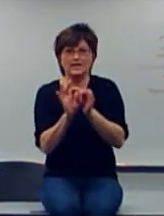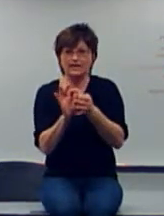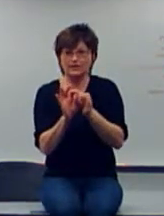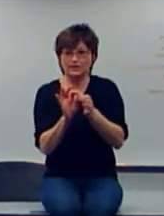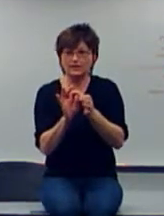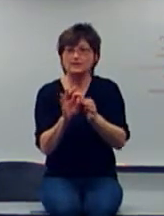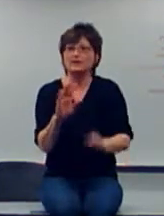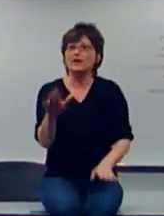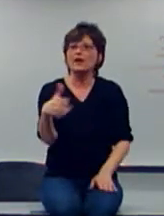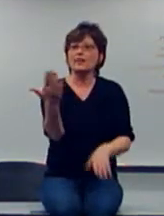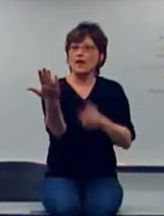When the grader